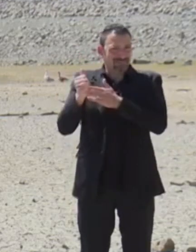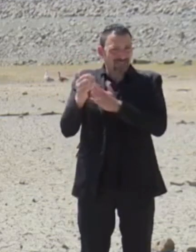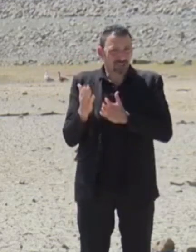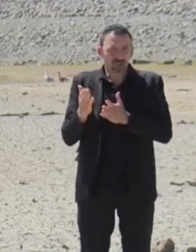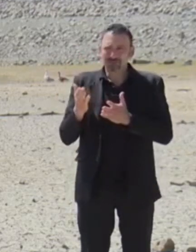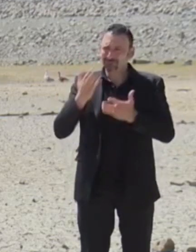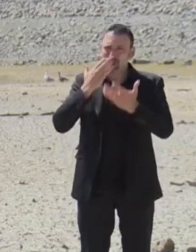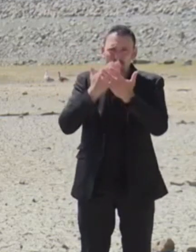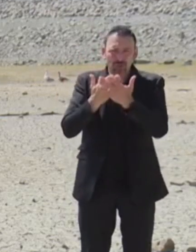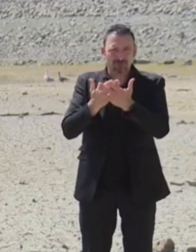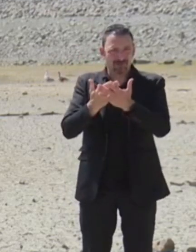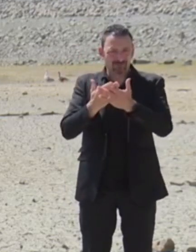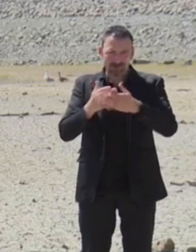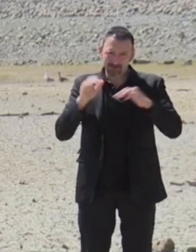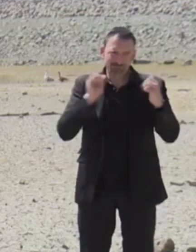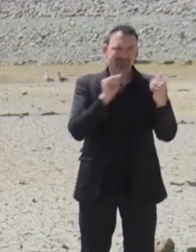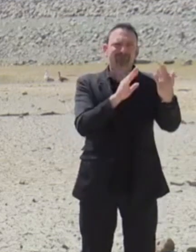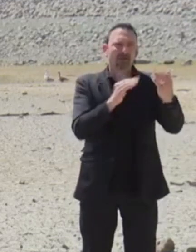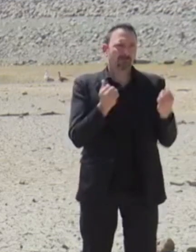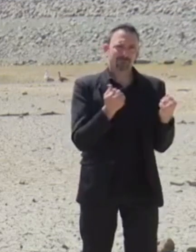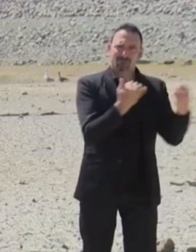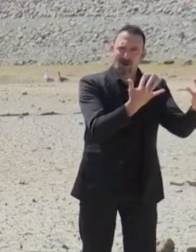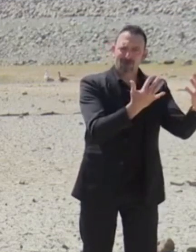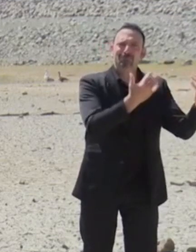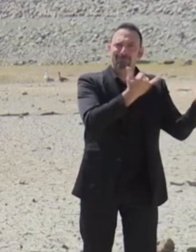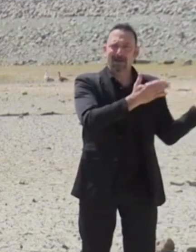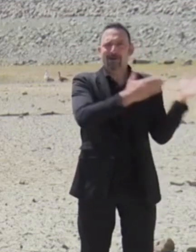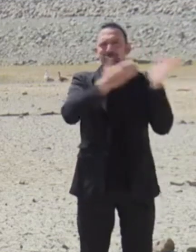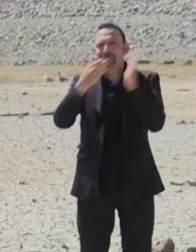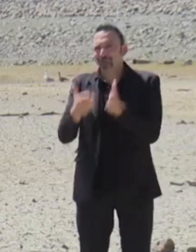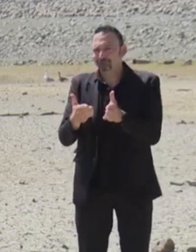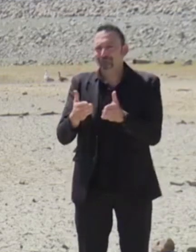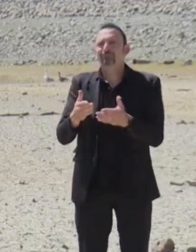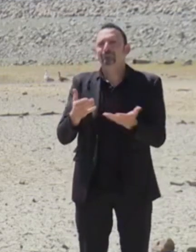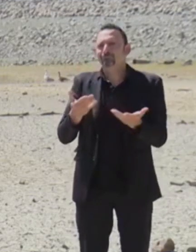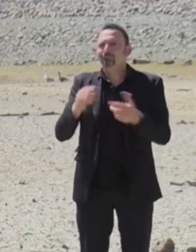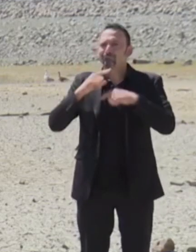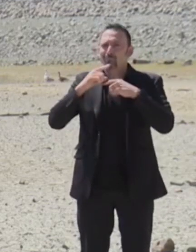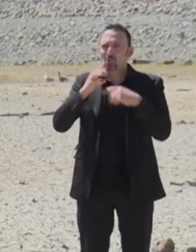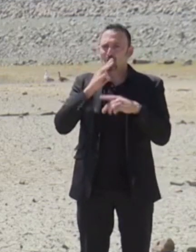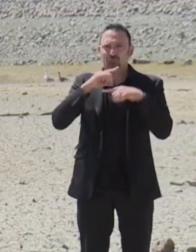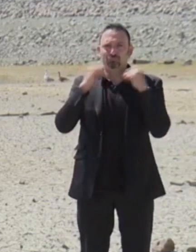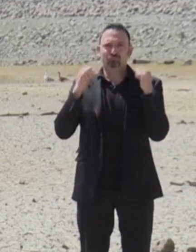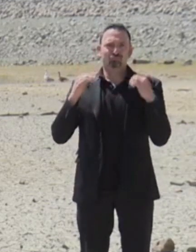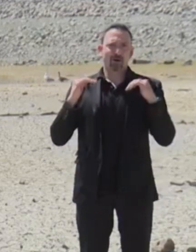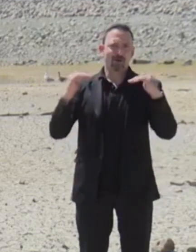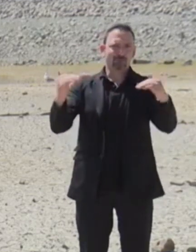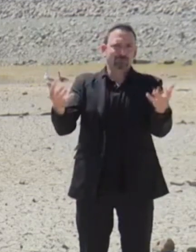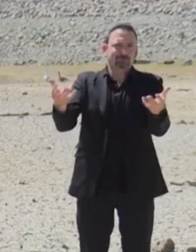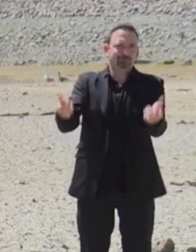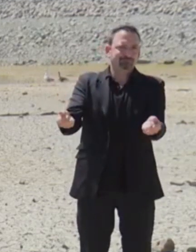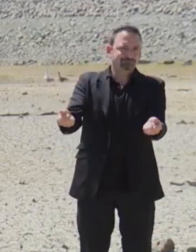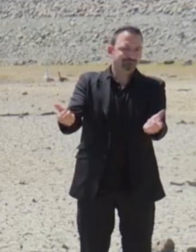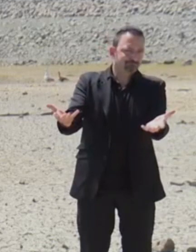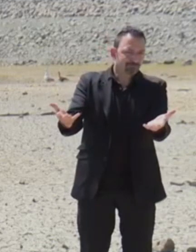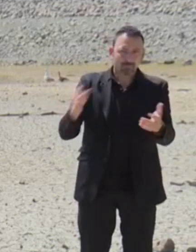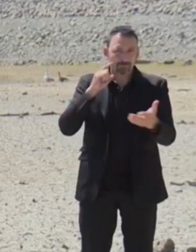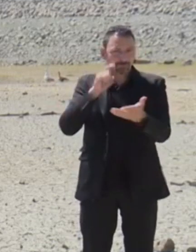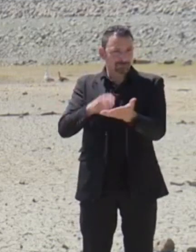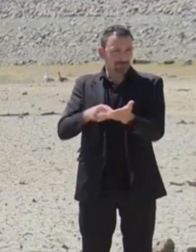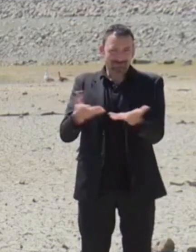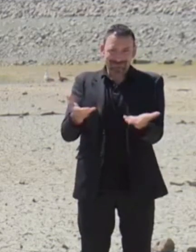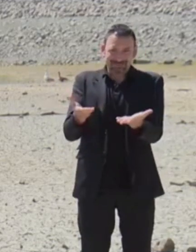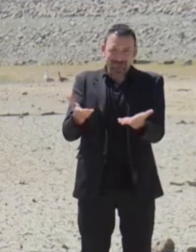drought, and I appreciate their leadership. As you can see, a historic drought is here in Mendocino and